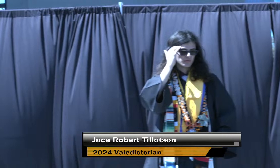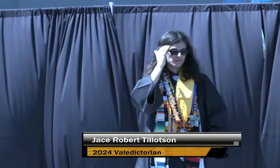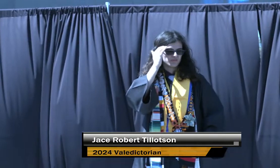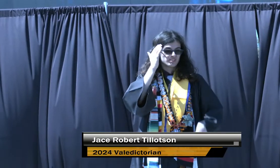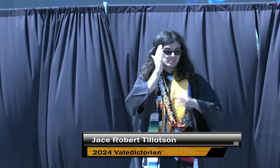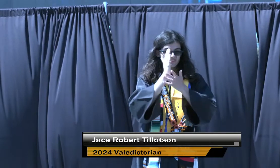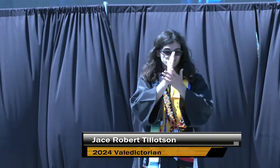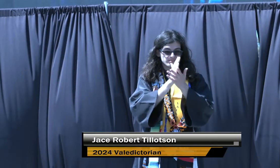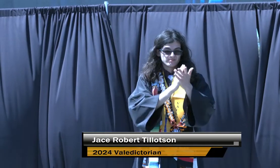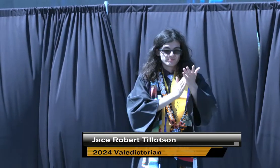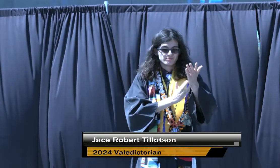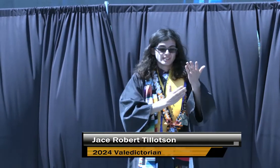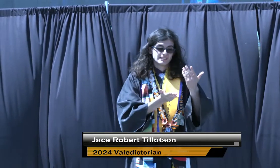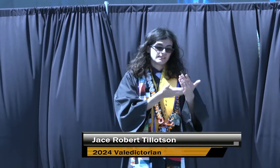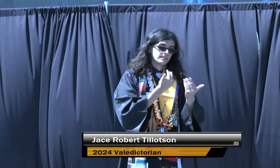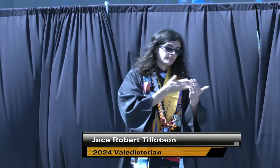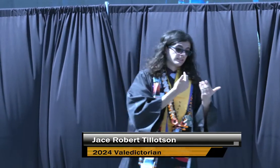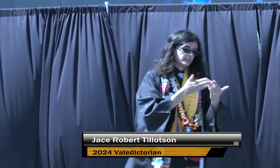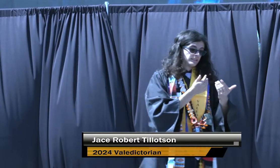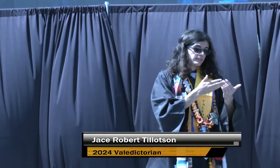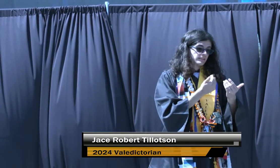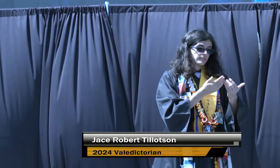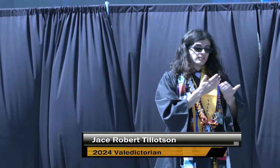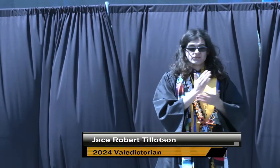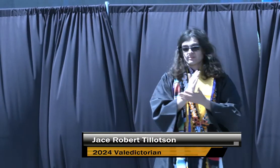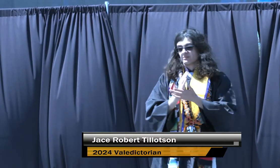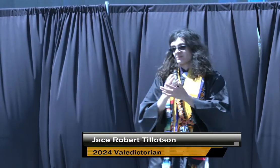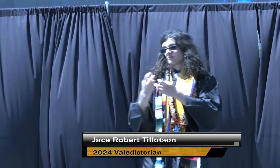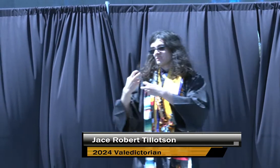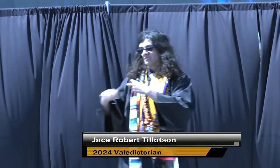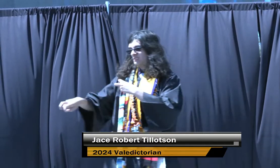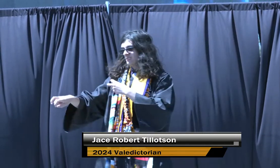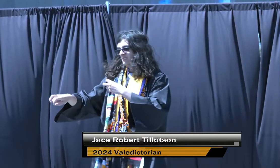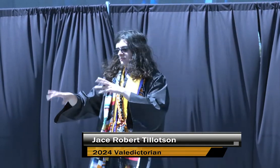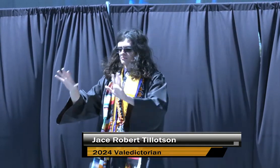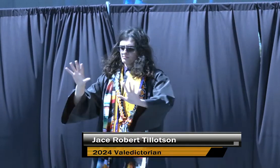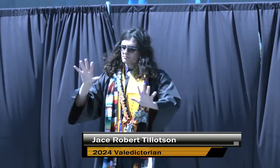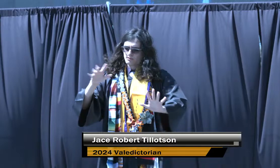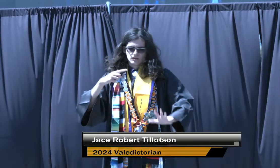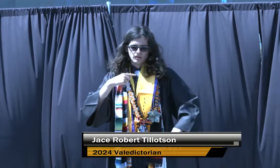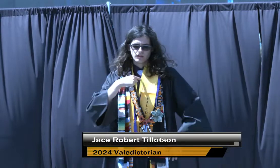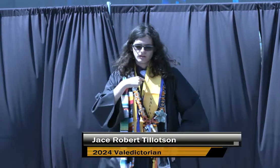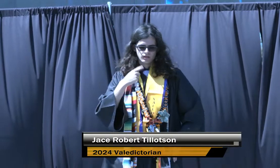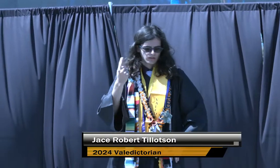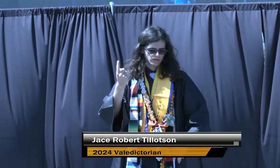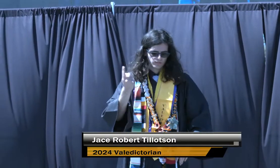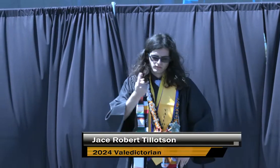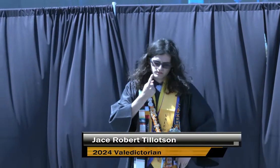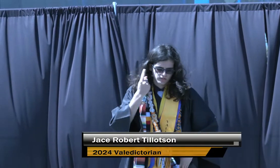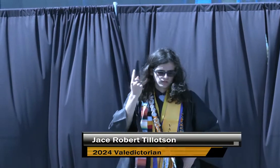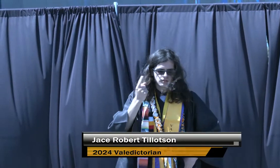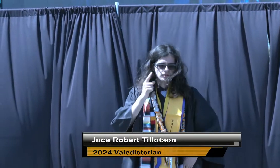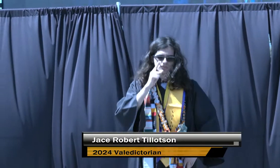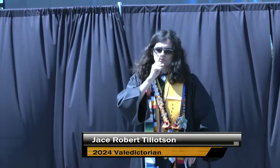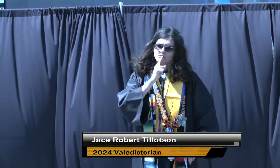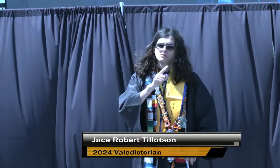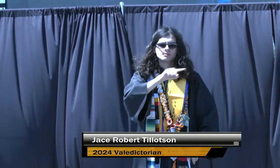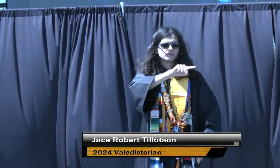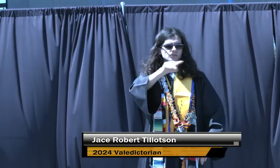well, you know, some things are easy or hard in the real world, and